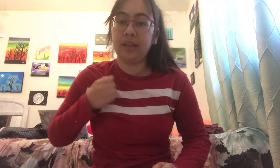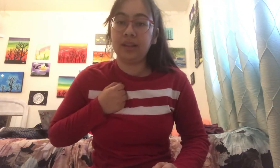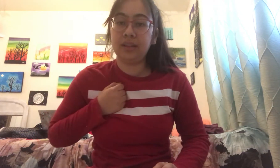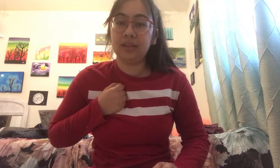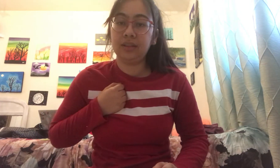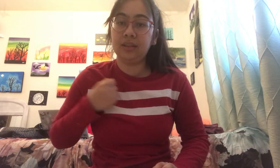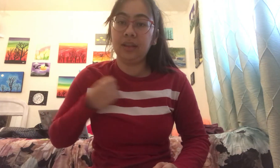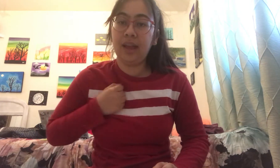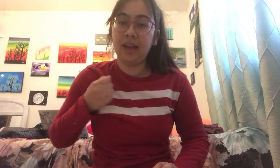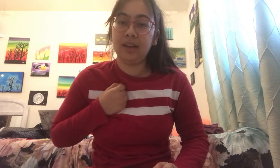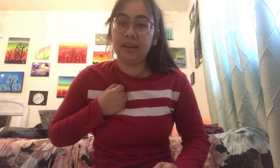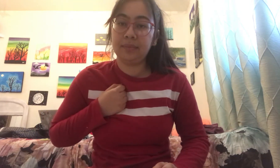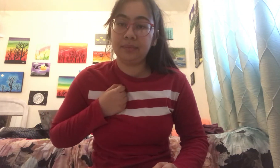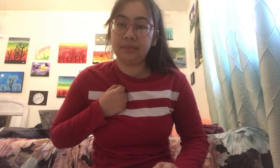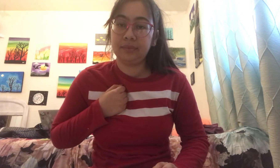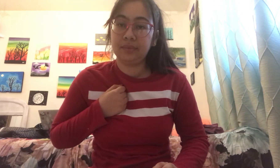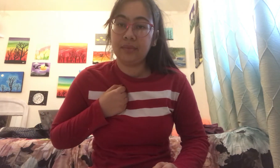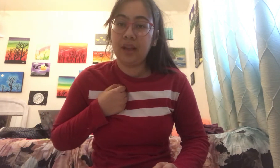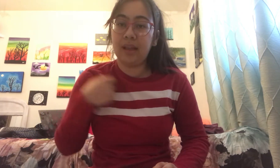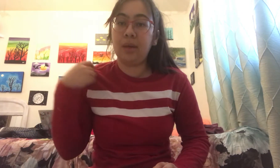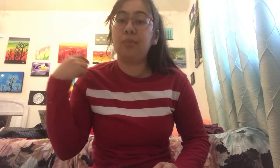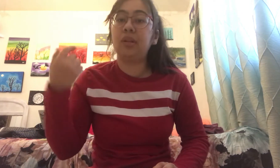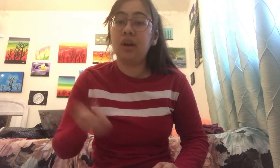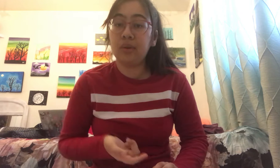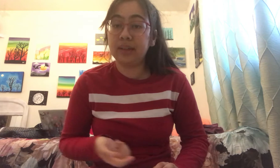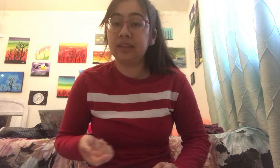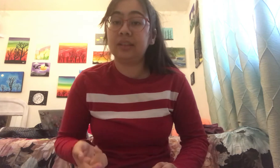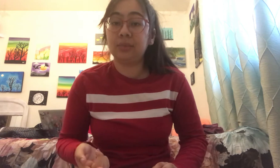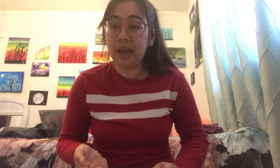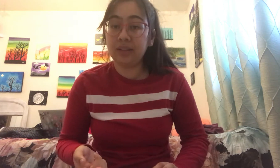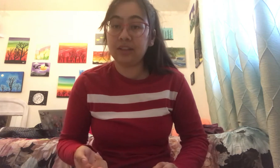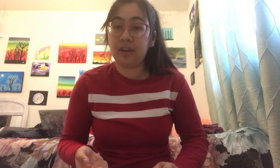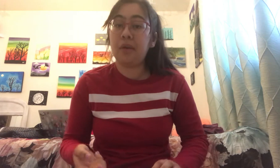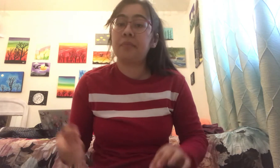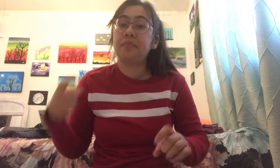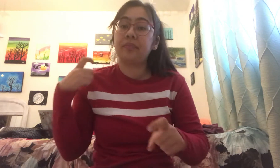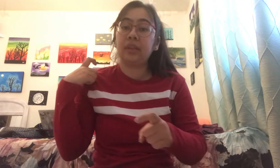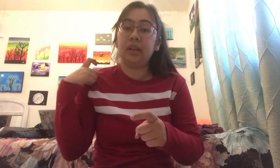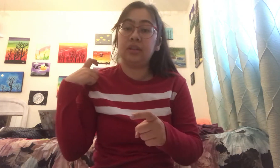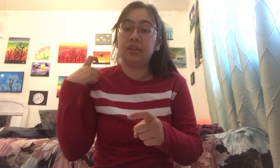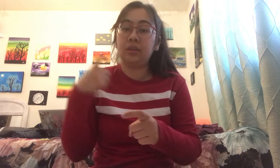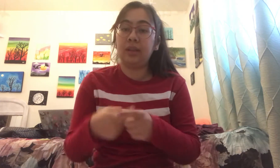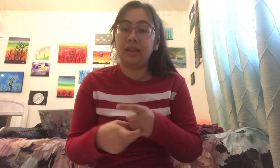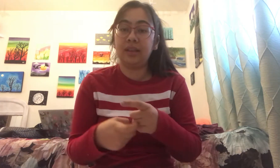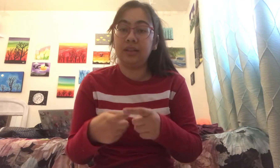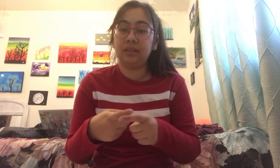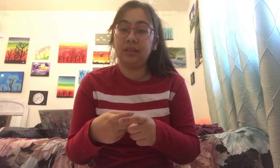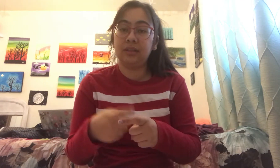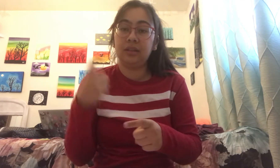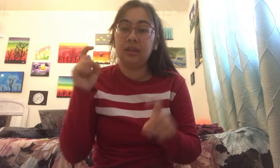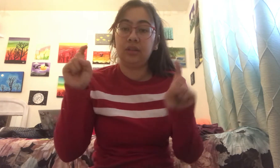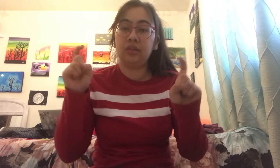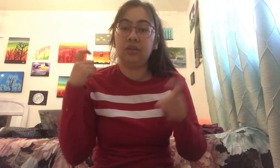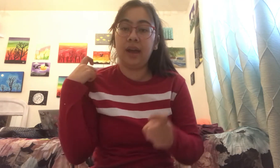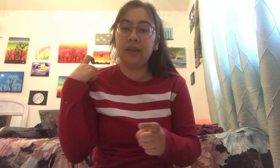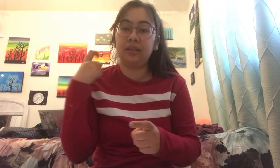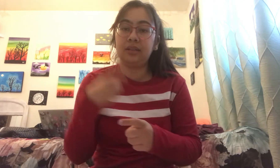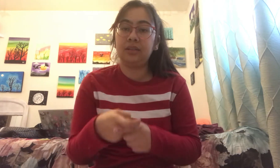like this Canada and then below us is Mexico and you just go like this do two X's